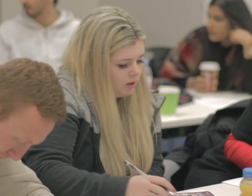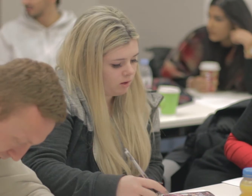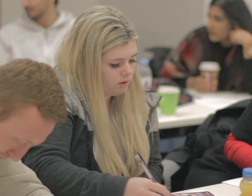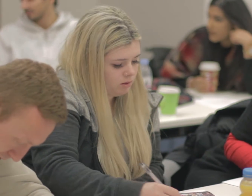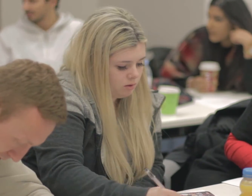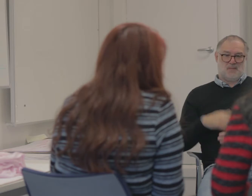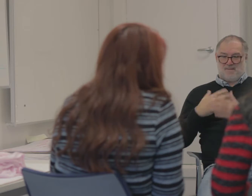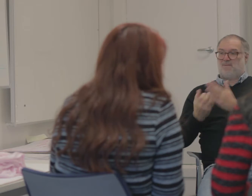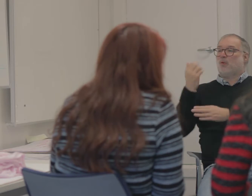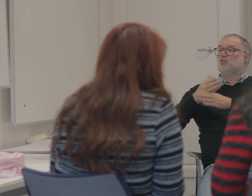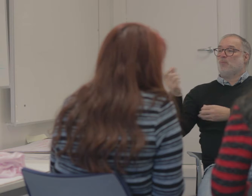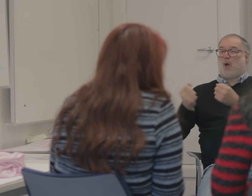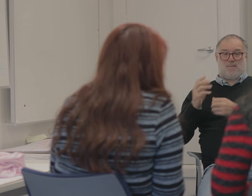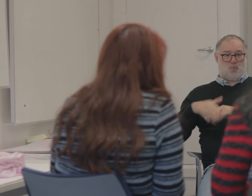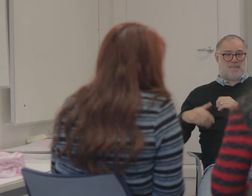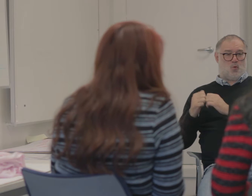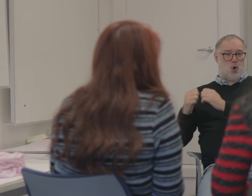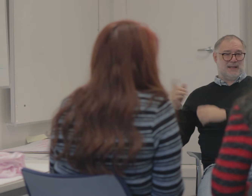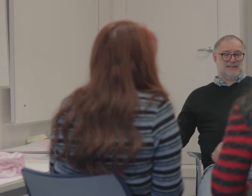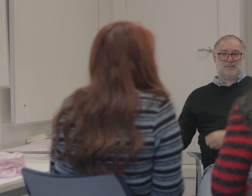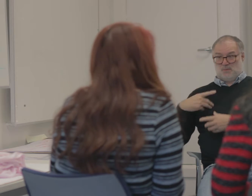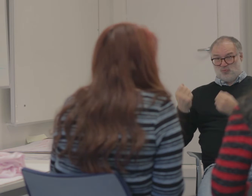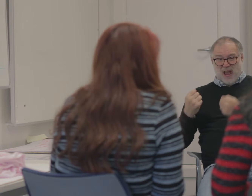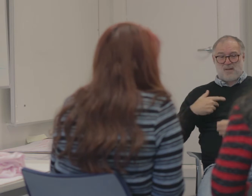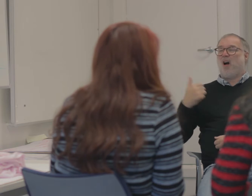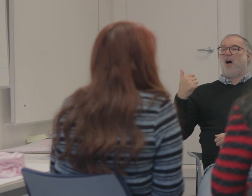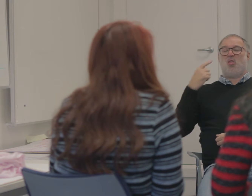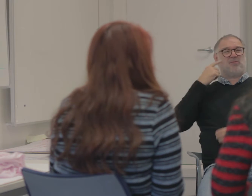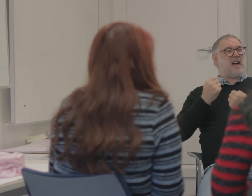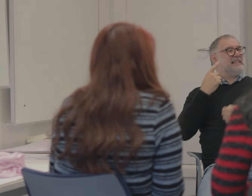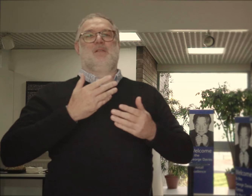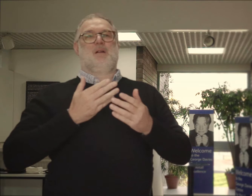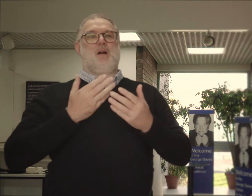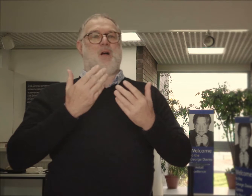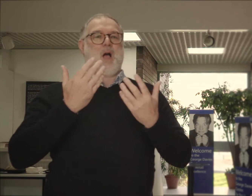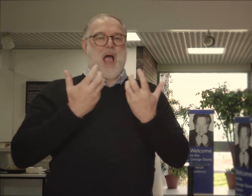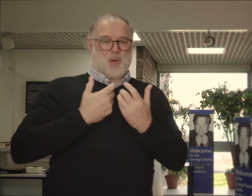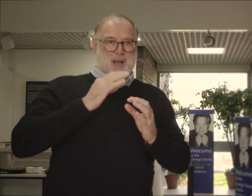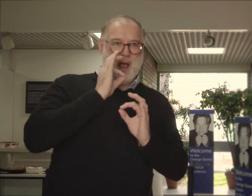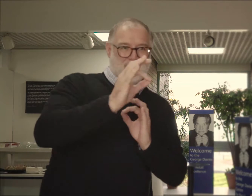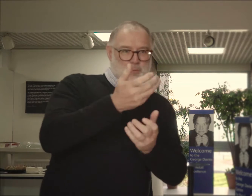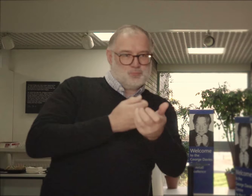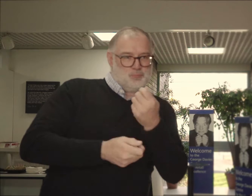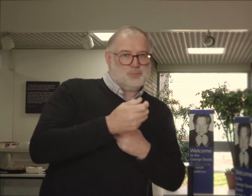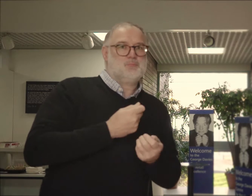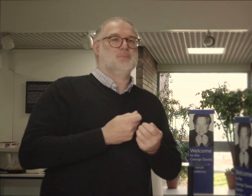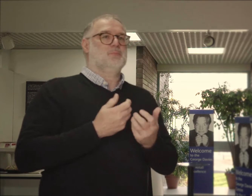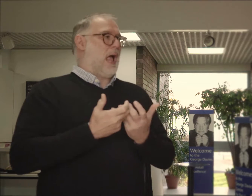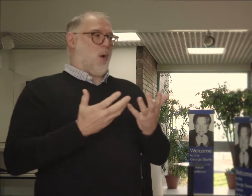future, if you do work with deaf people, you can be more open. So you don't forget, you're not anxious, you are more professional, trying to ask